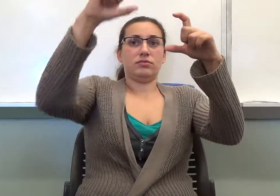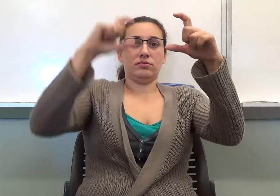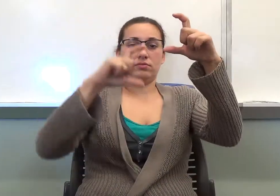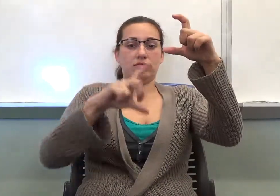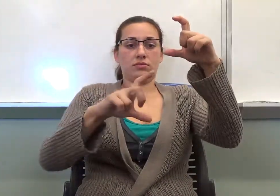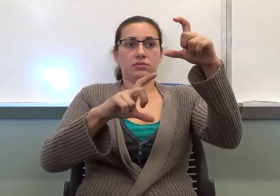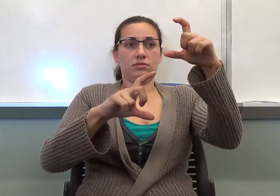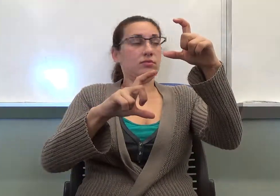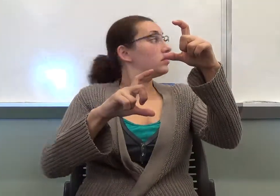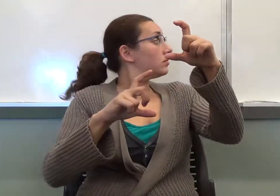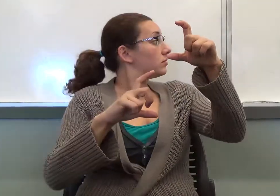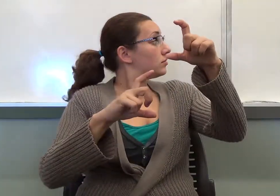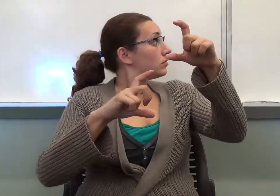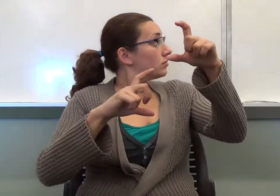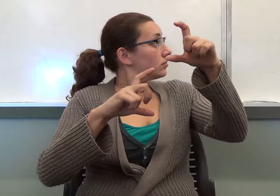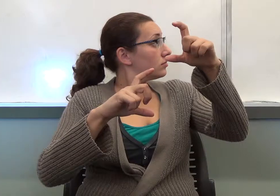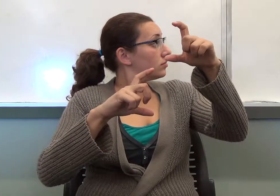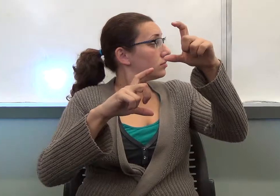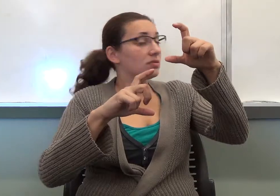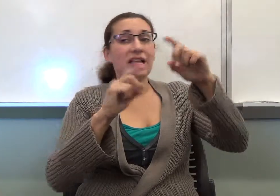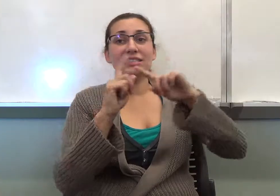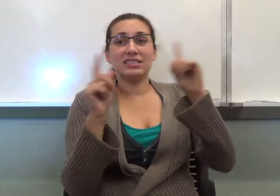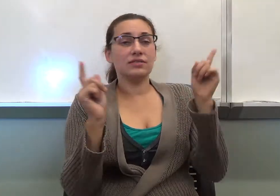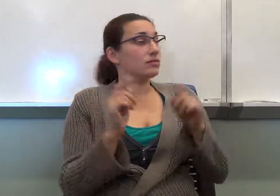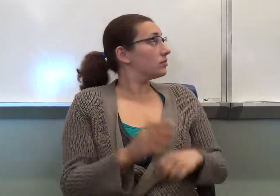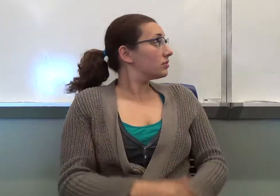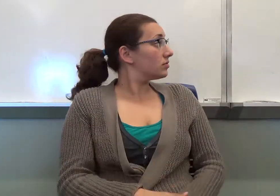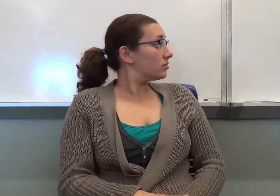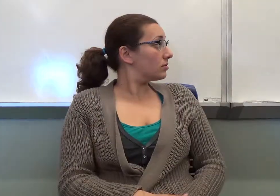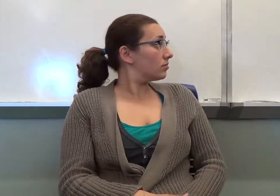And send me that back out for confirmation about.